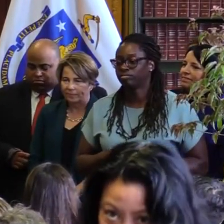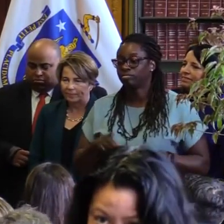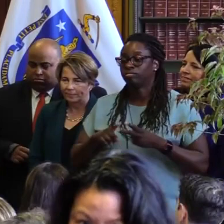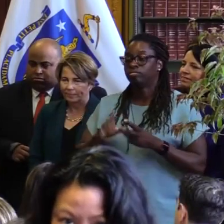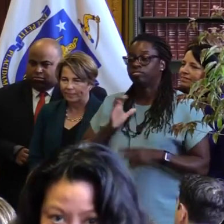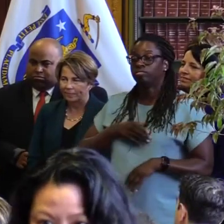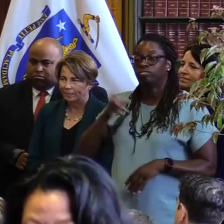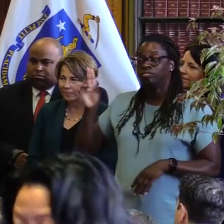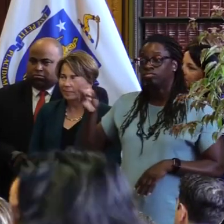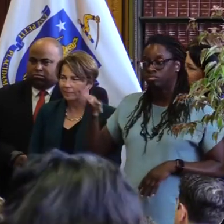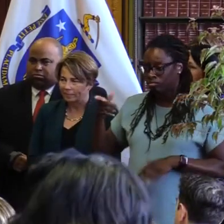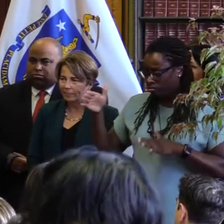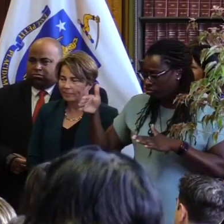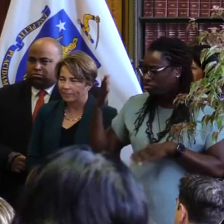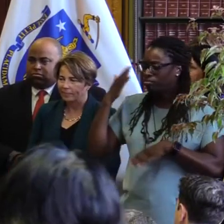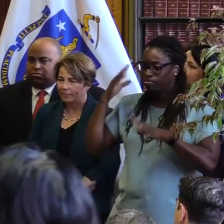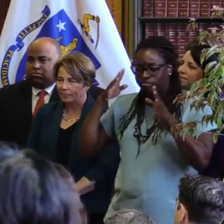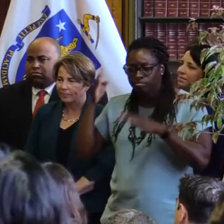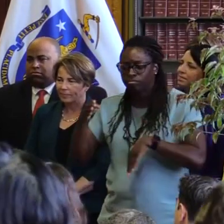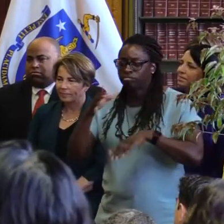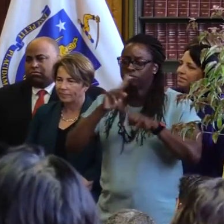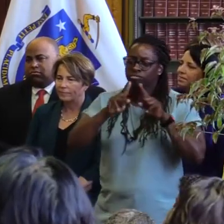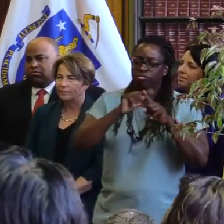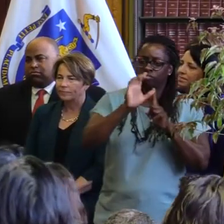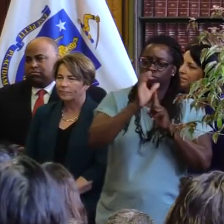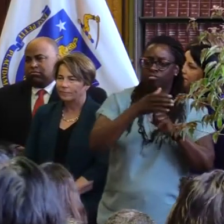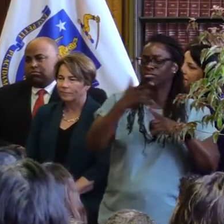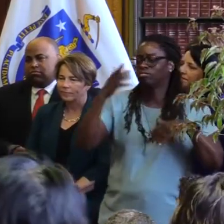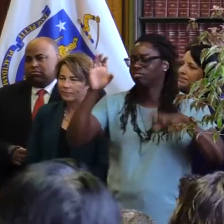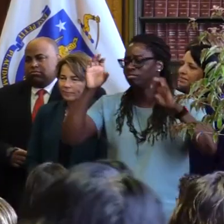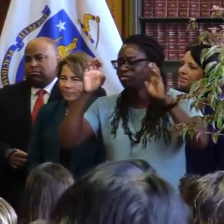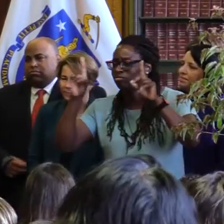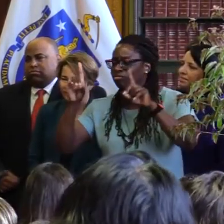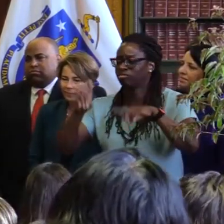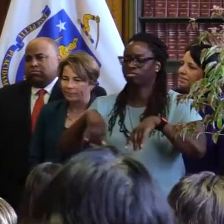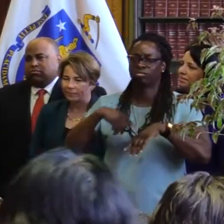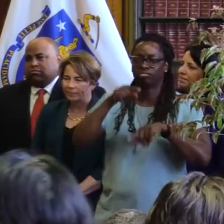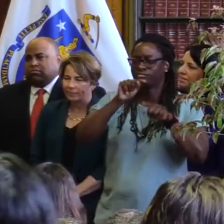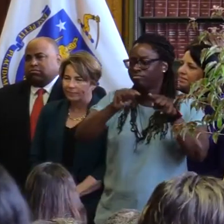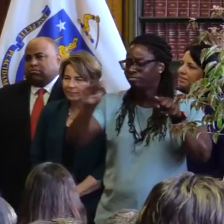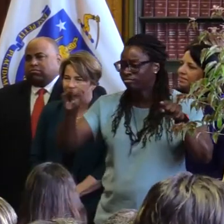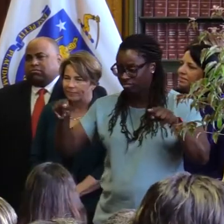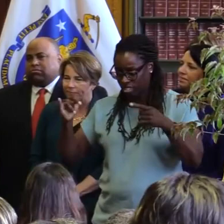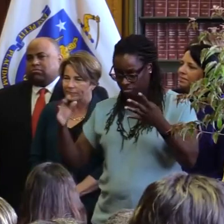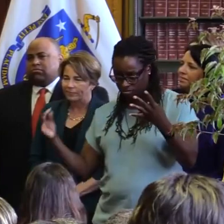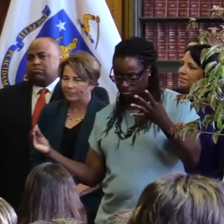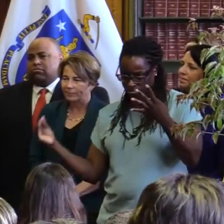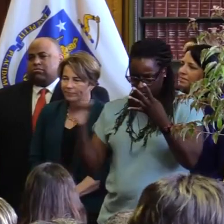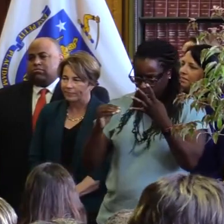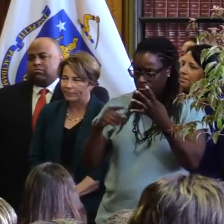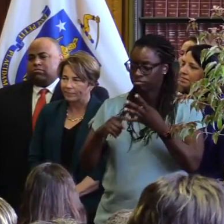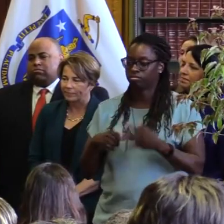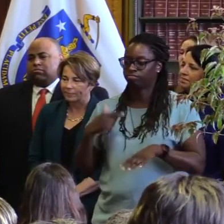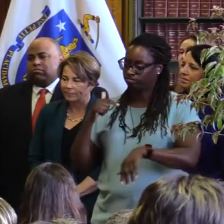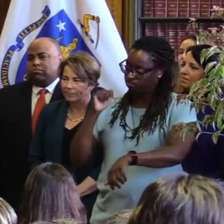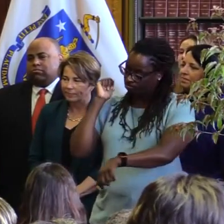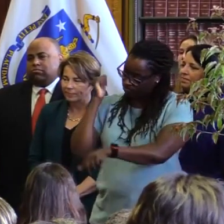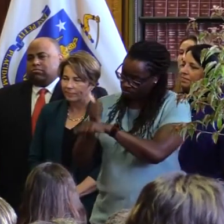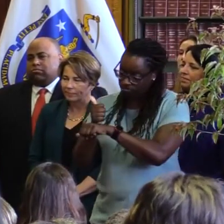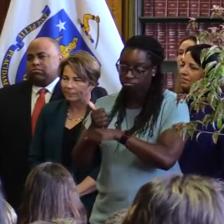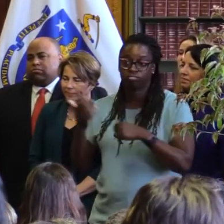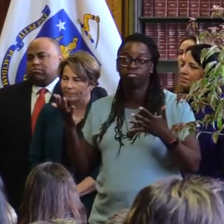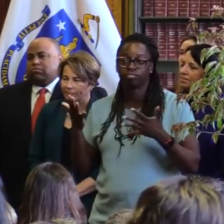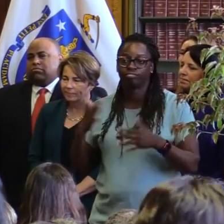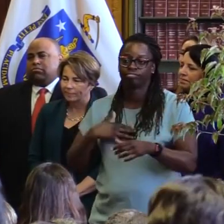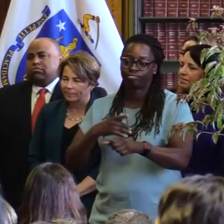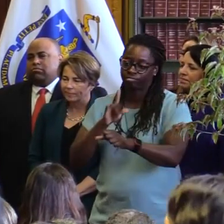education, but now really setting a stake in the ground with the leadership of the Healey Driscoll administration, that we are going to be the city